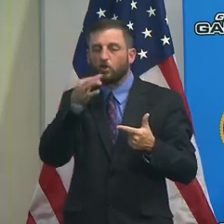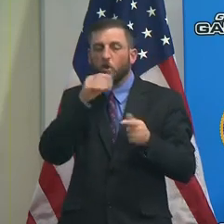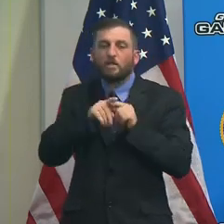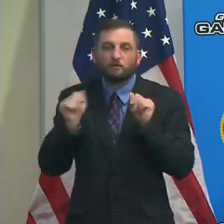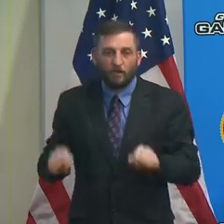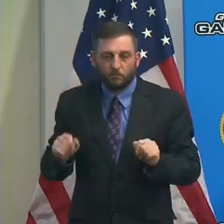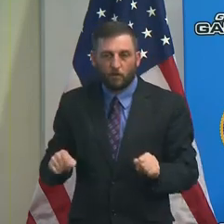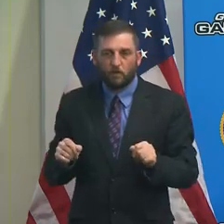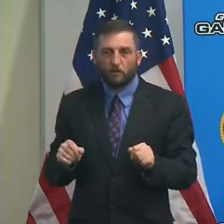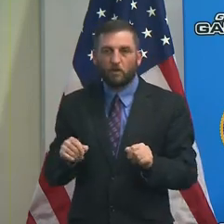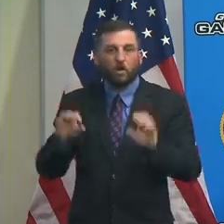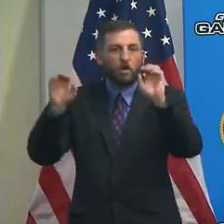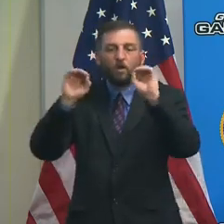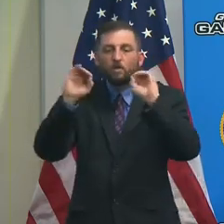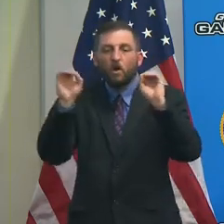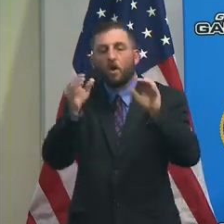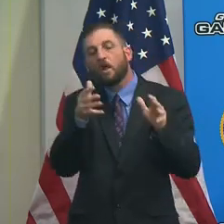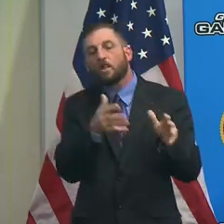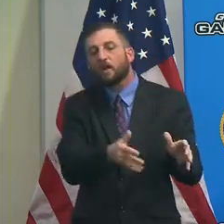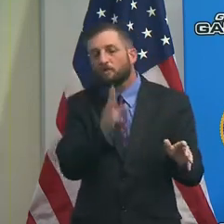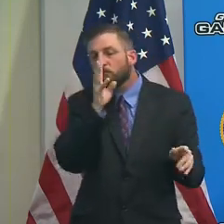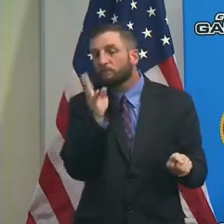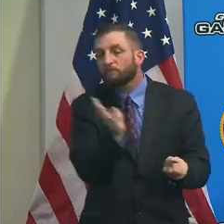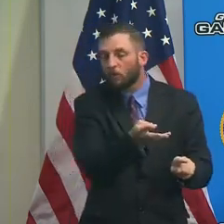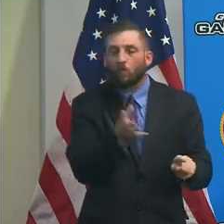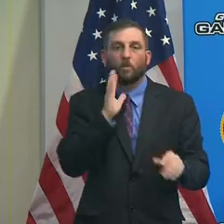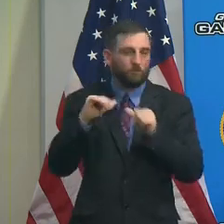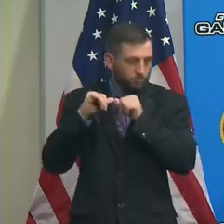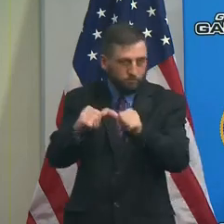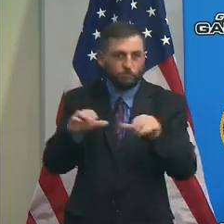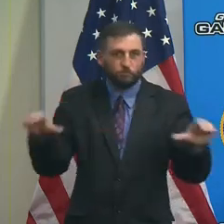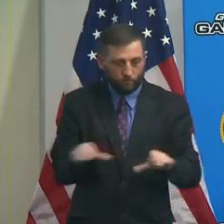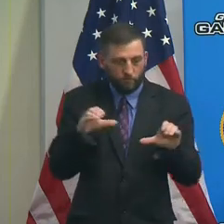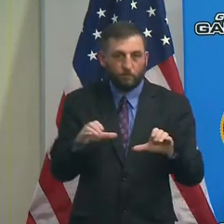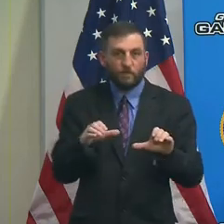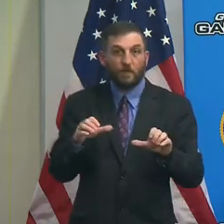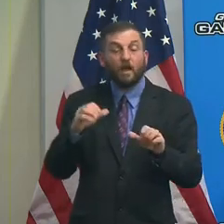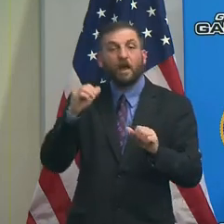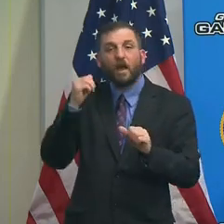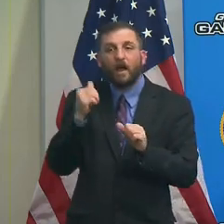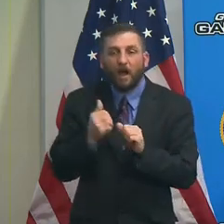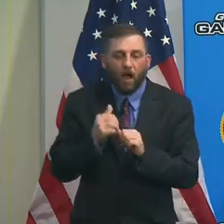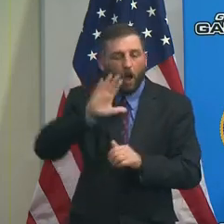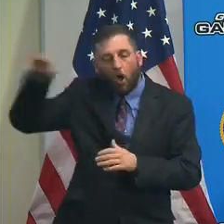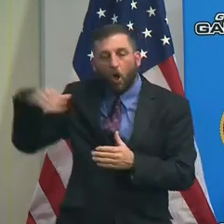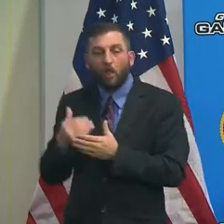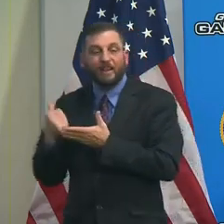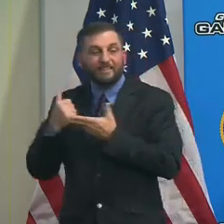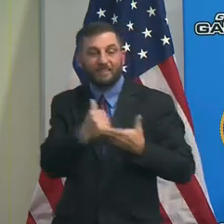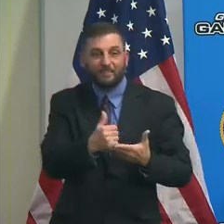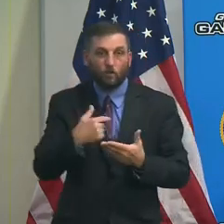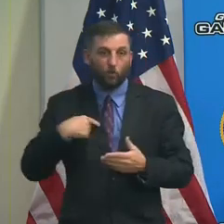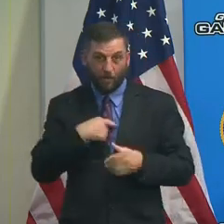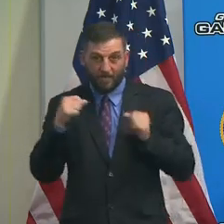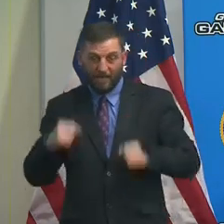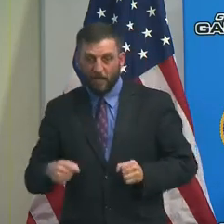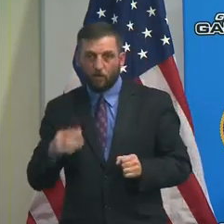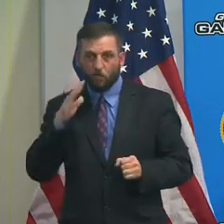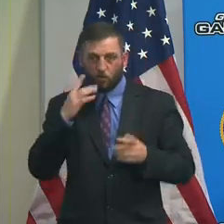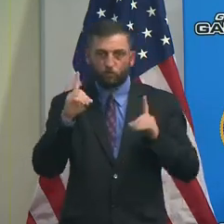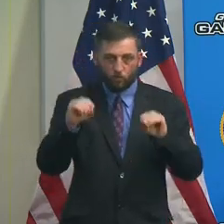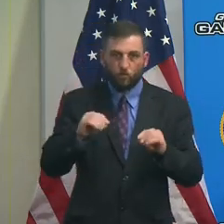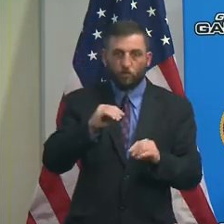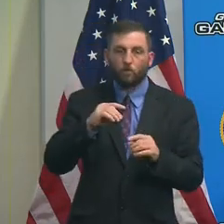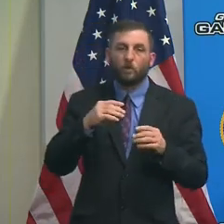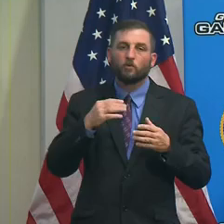can, leaving no stone unturned. And we're going to bring every bit of assistance to bear that we possibly can to benefit our